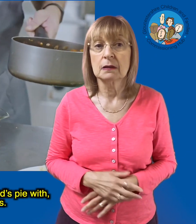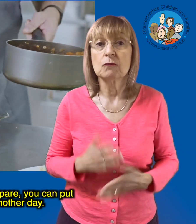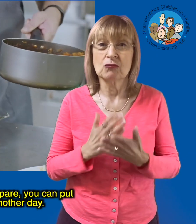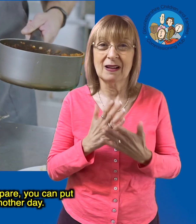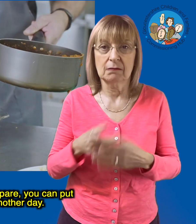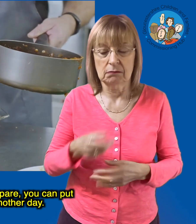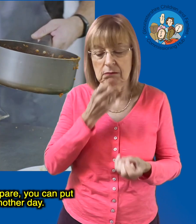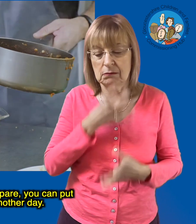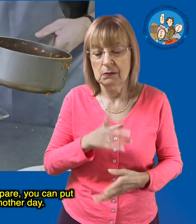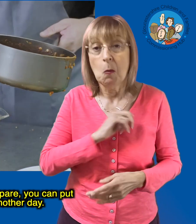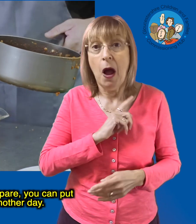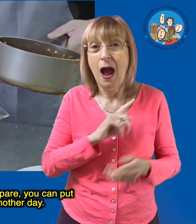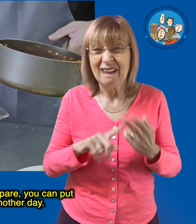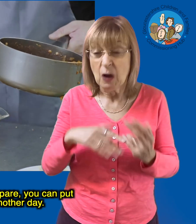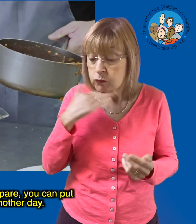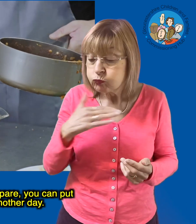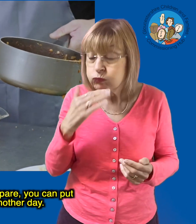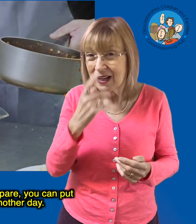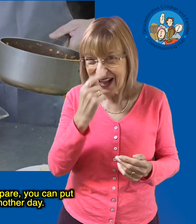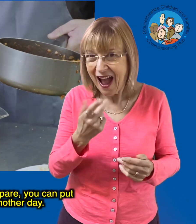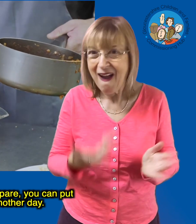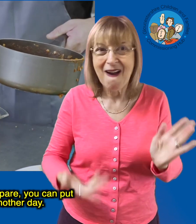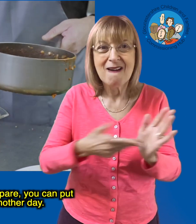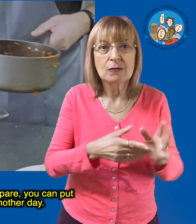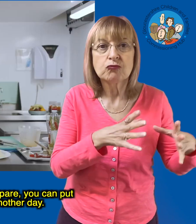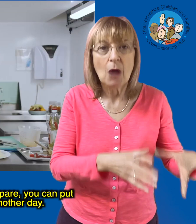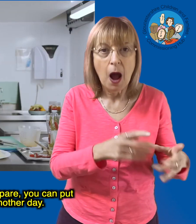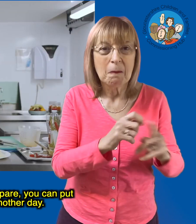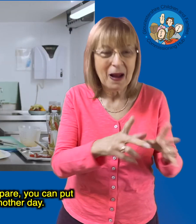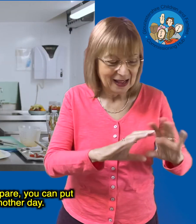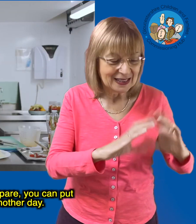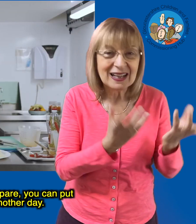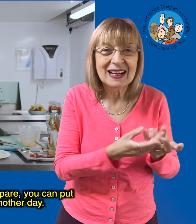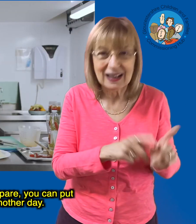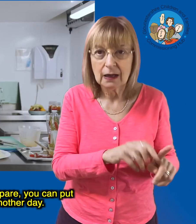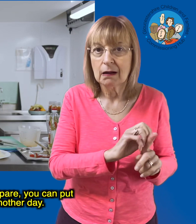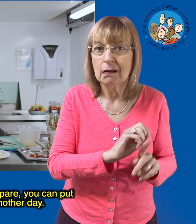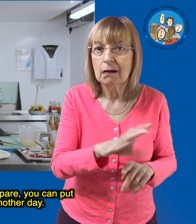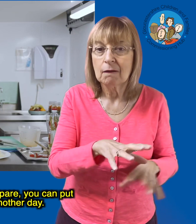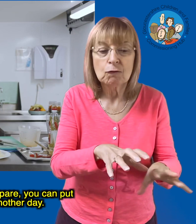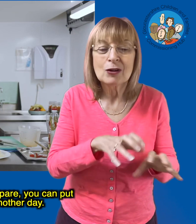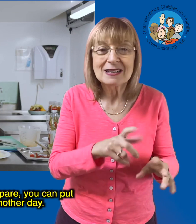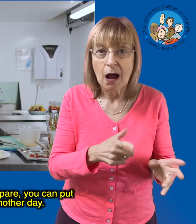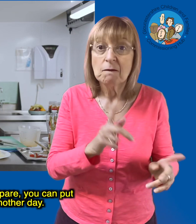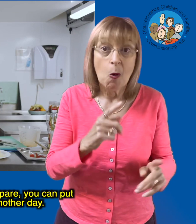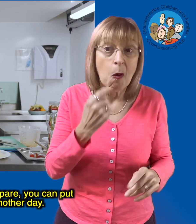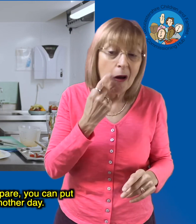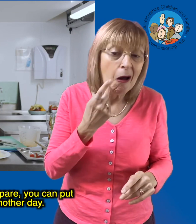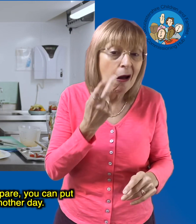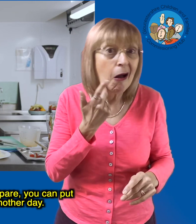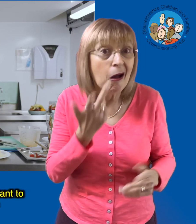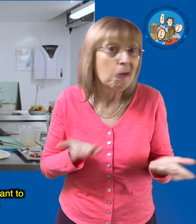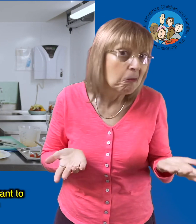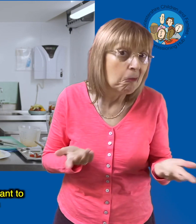ones. The beauty of this as well is that if you've got any spare, you can put it into a plastic container and freeze it for